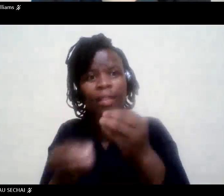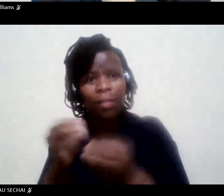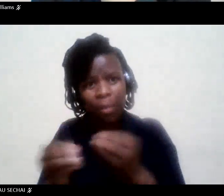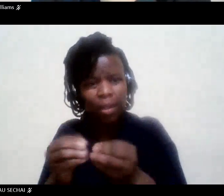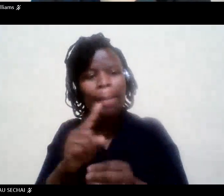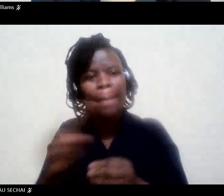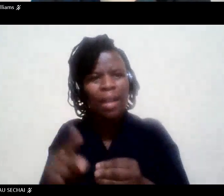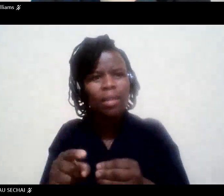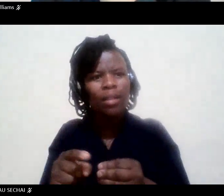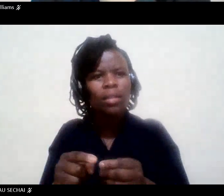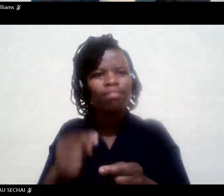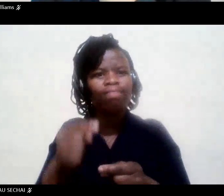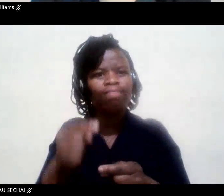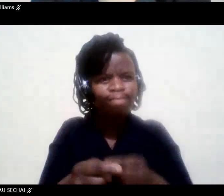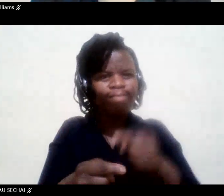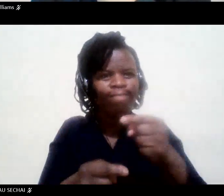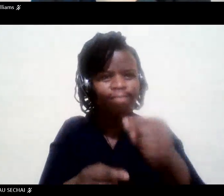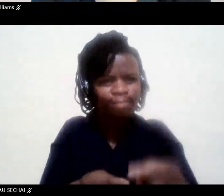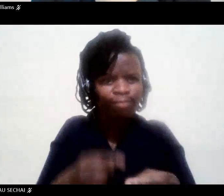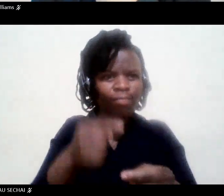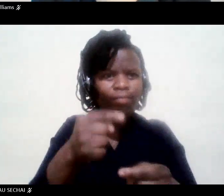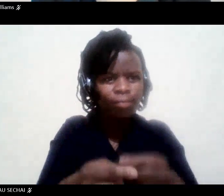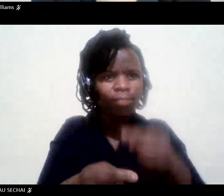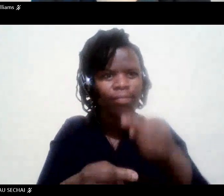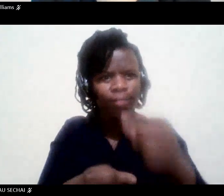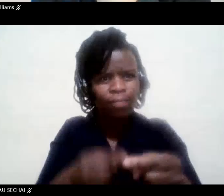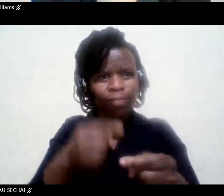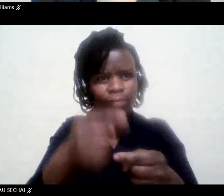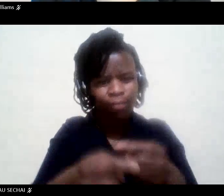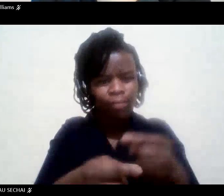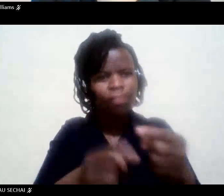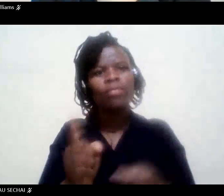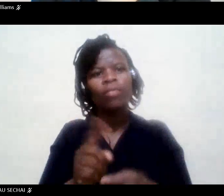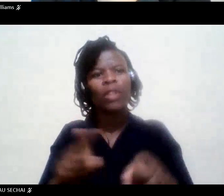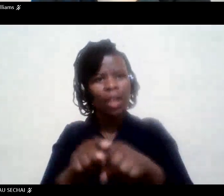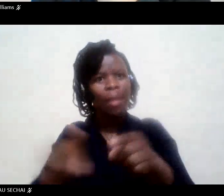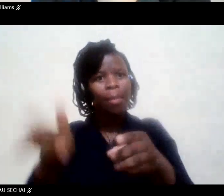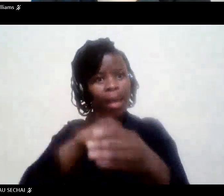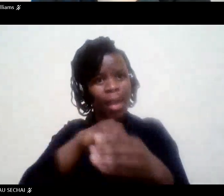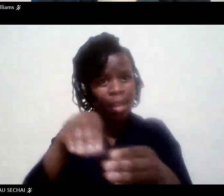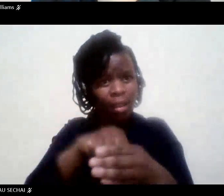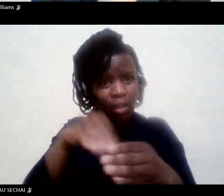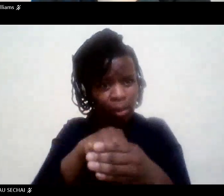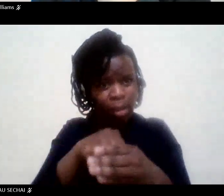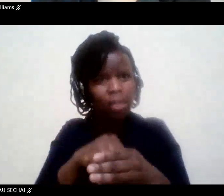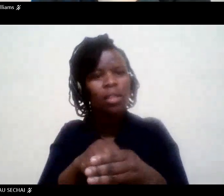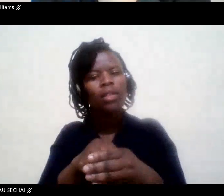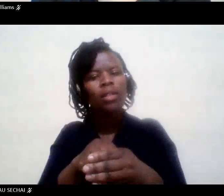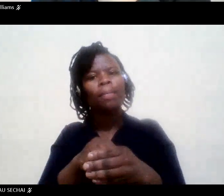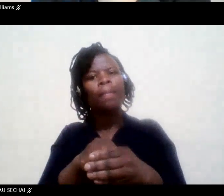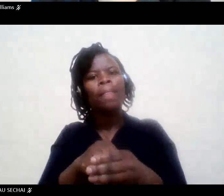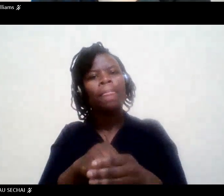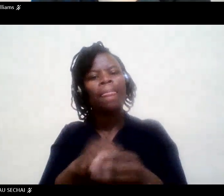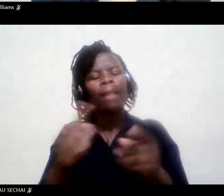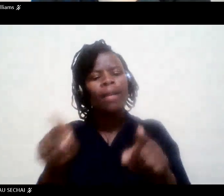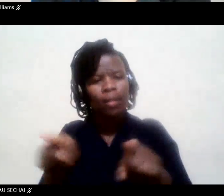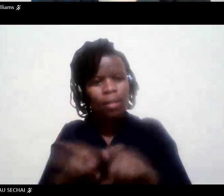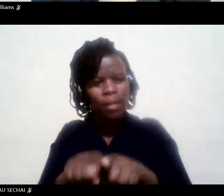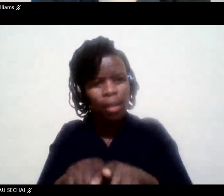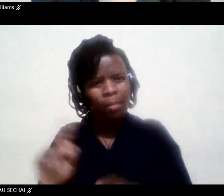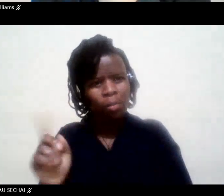conversation, ongoing engagement, and people are not used to that. People are used to the medical, we do the surgery,